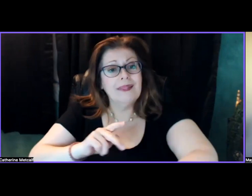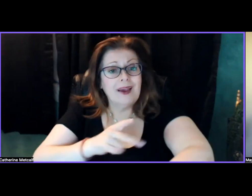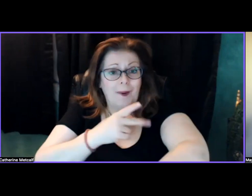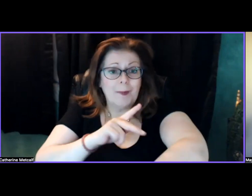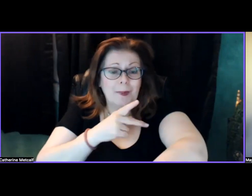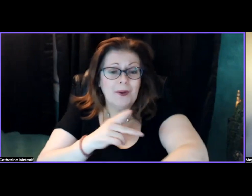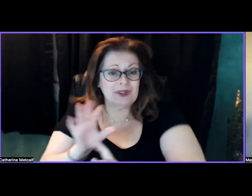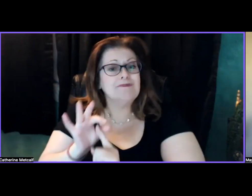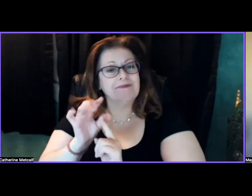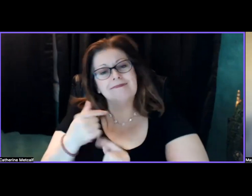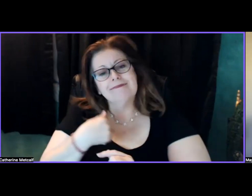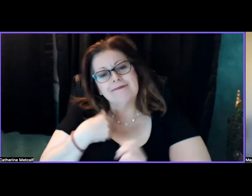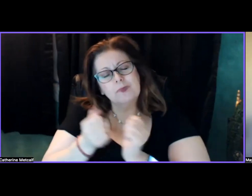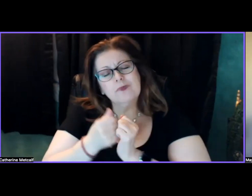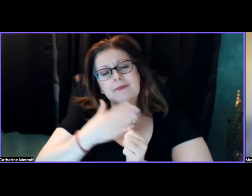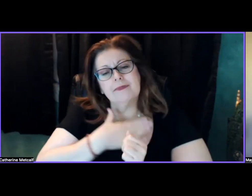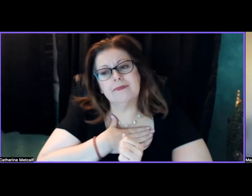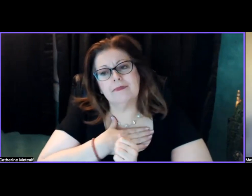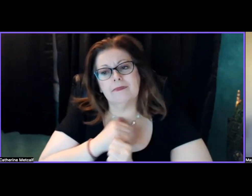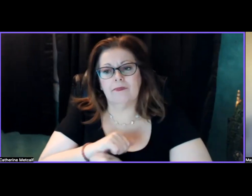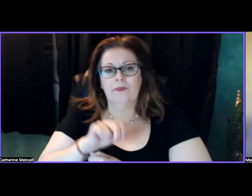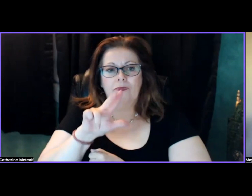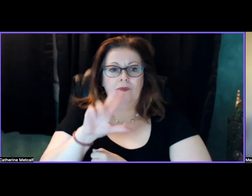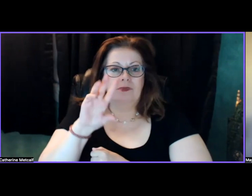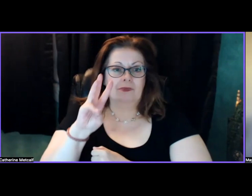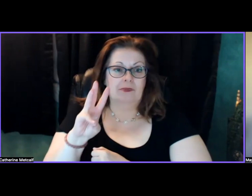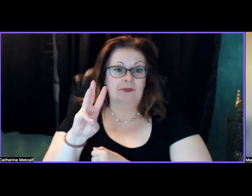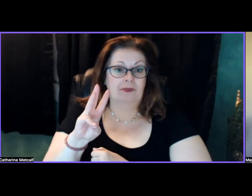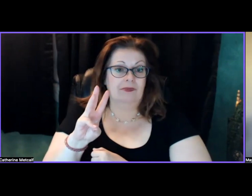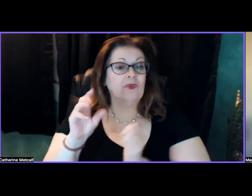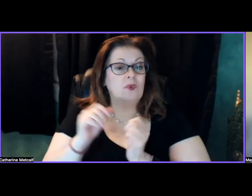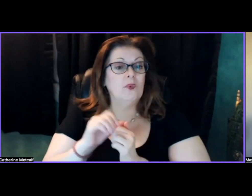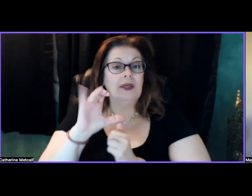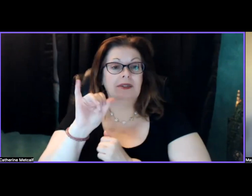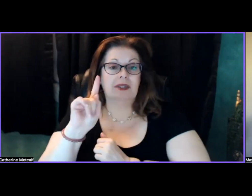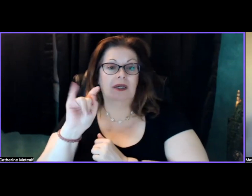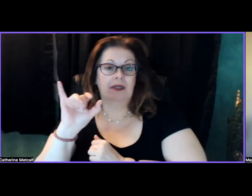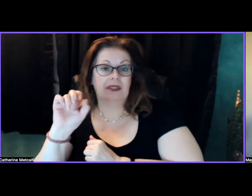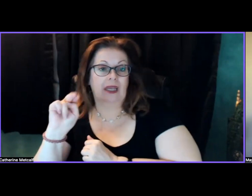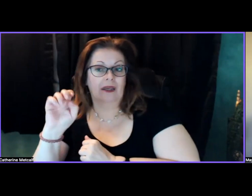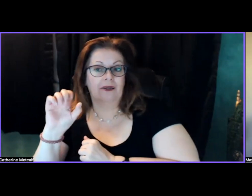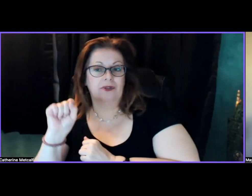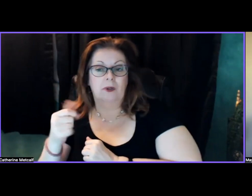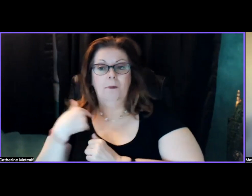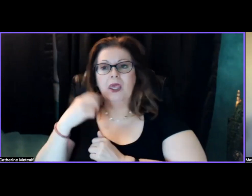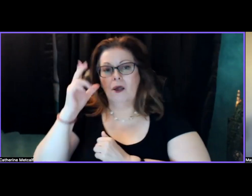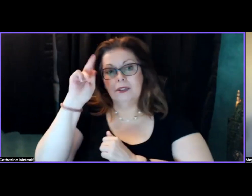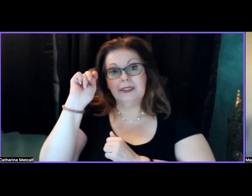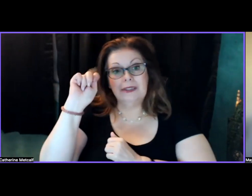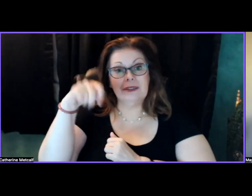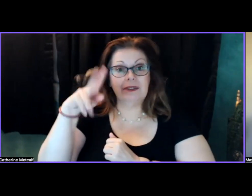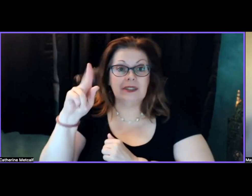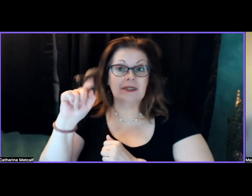with mine. But this is 36C with citations. Me and my pointed face on TikTok watching the new body checking